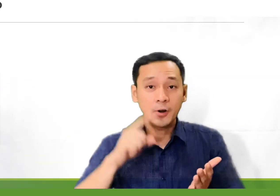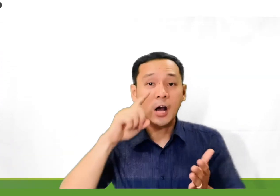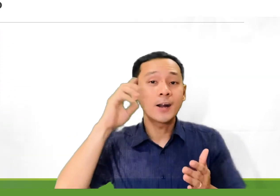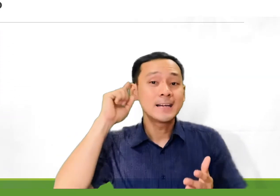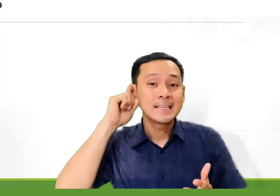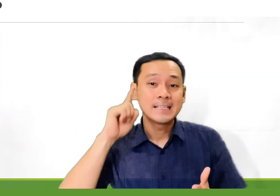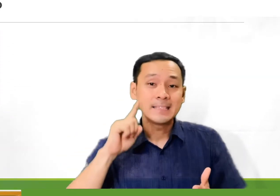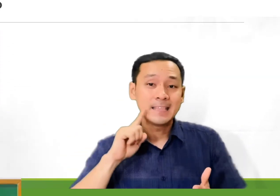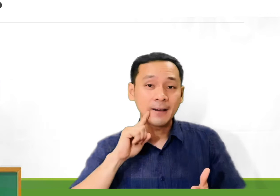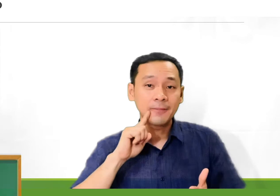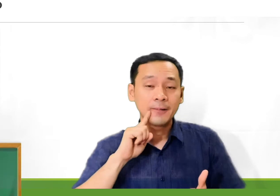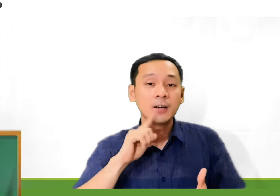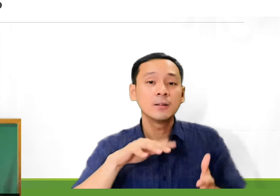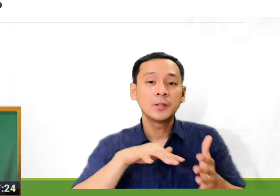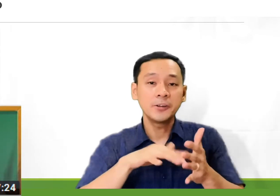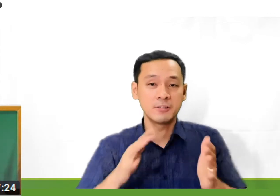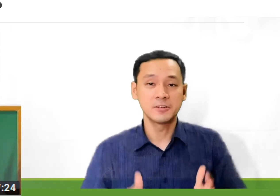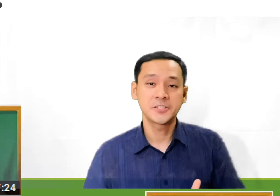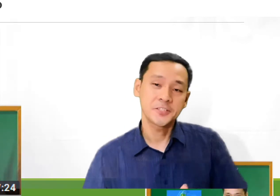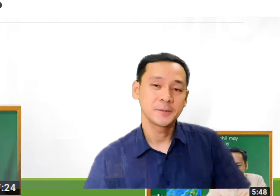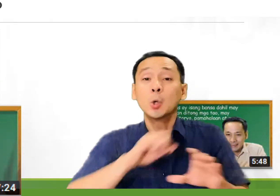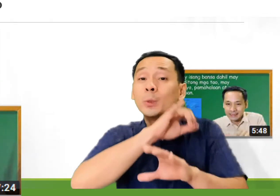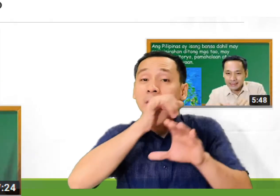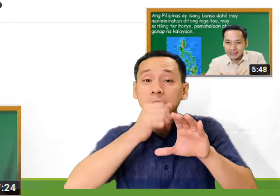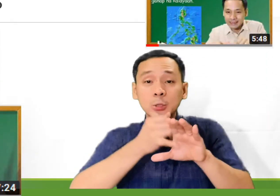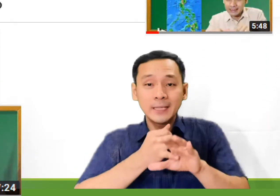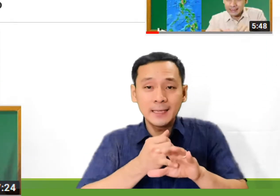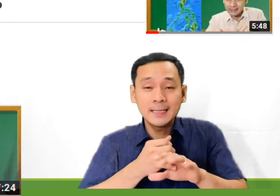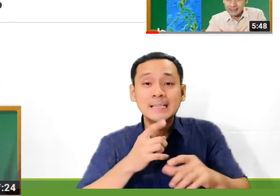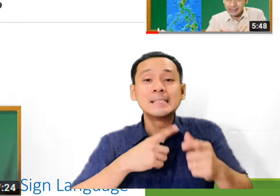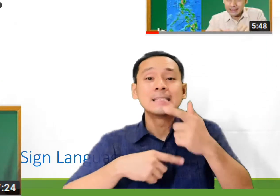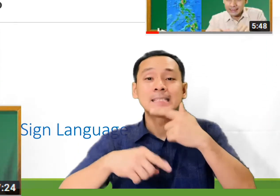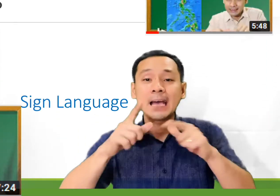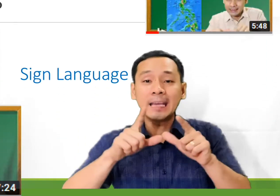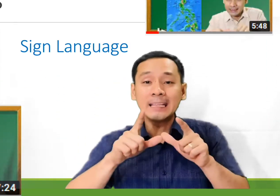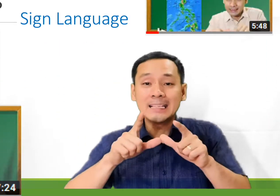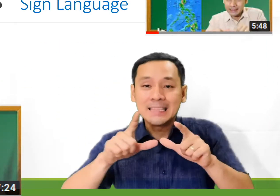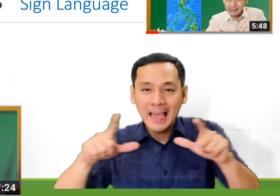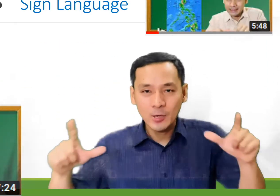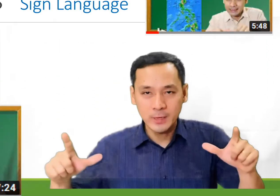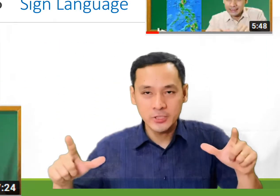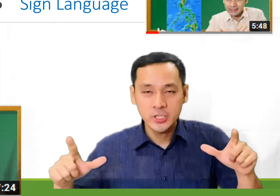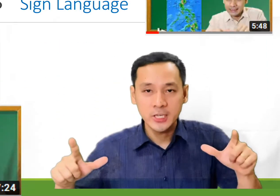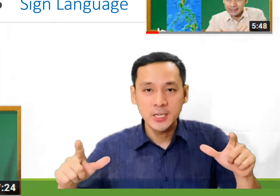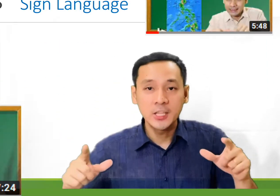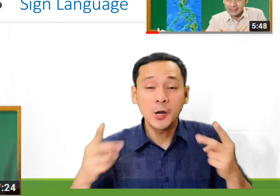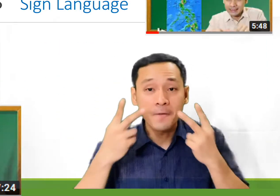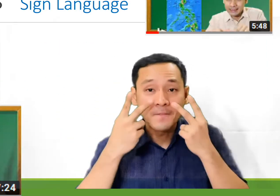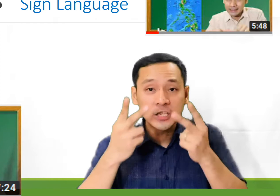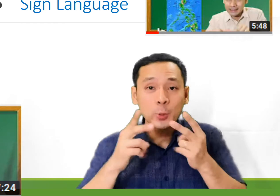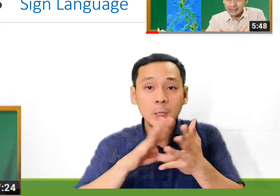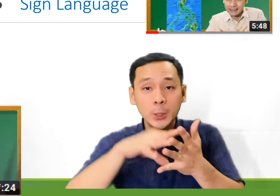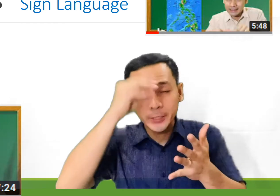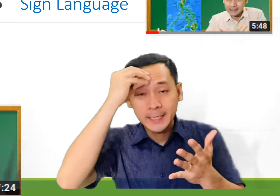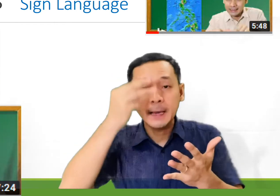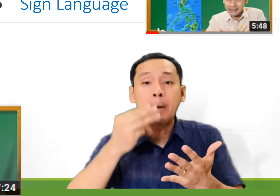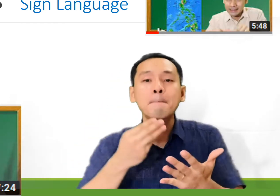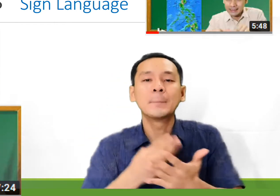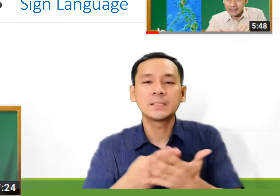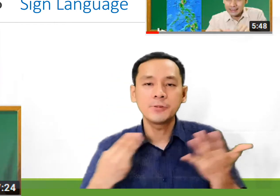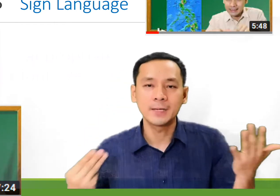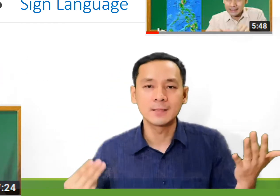lessons for our deaf learners. We included sign language in our visual